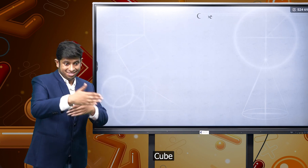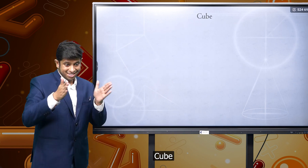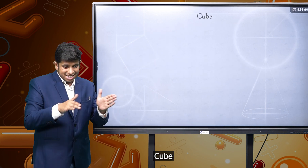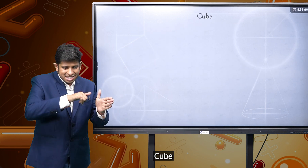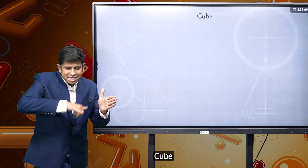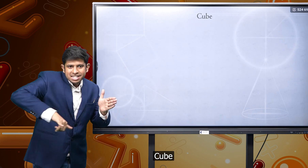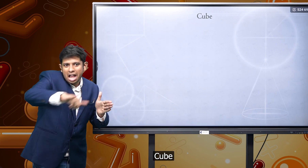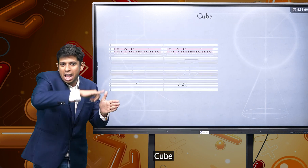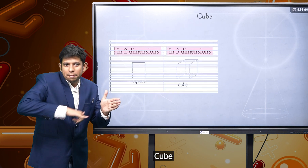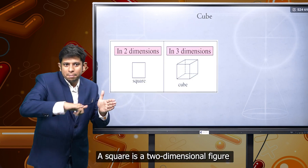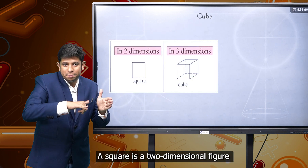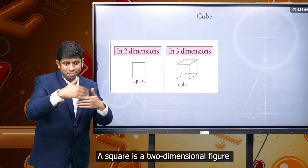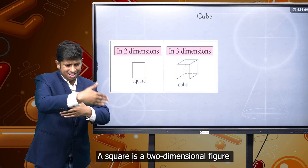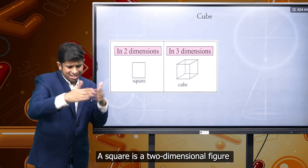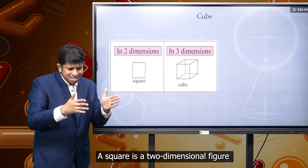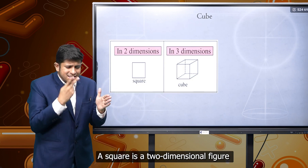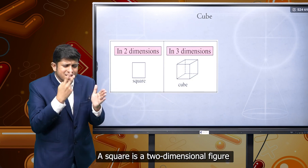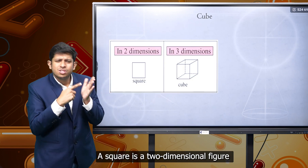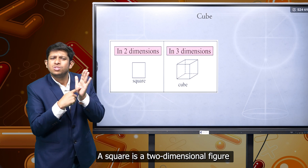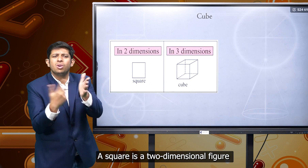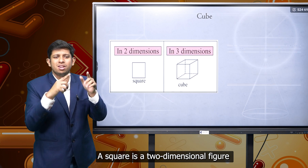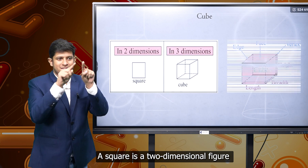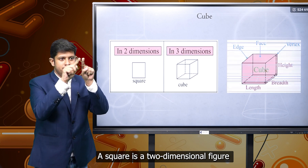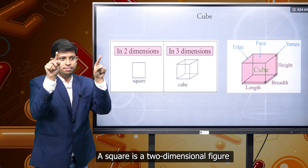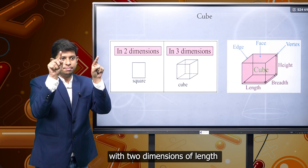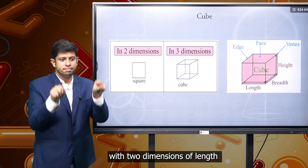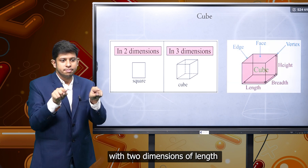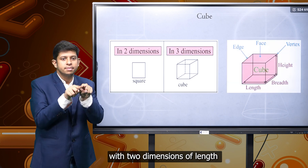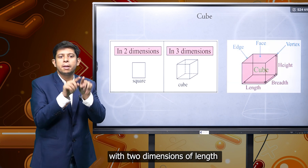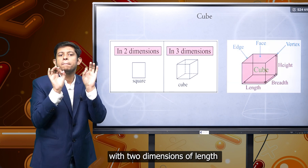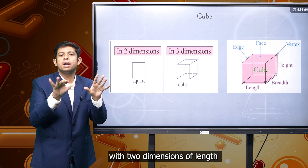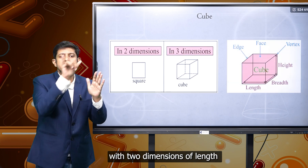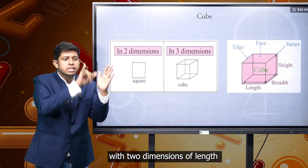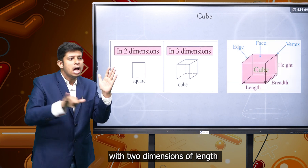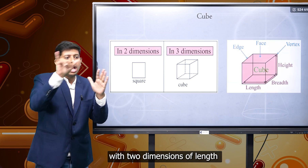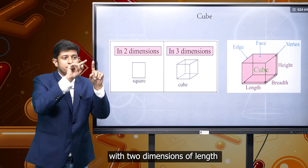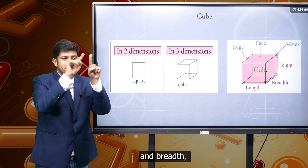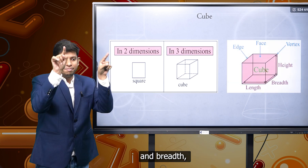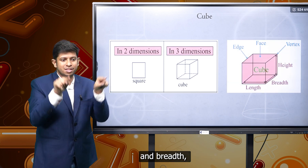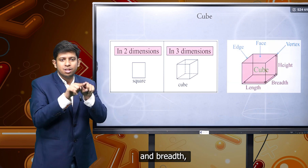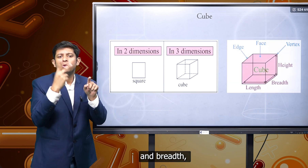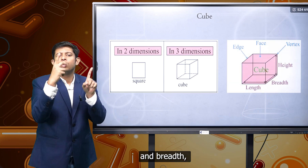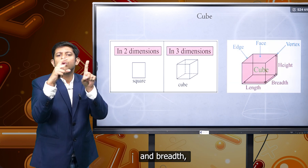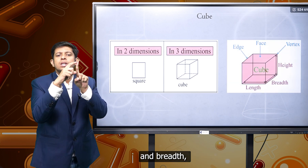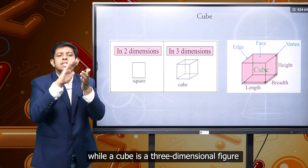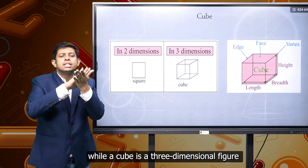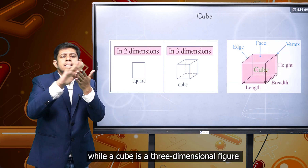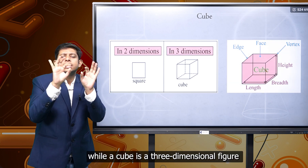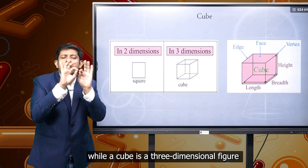Cube. A square is a two-dimensional figure with two dimensions of length and breadth, while a cube is